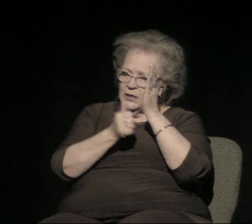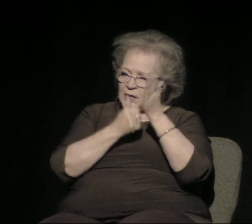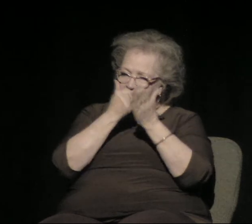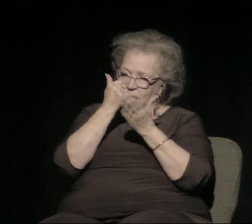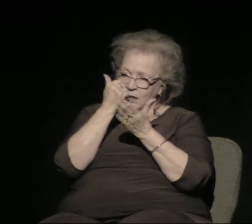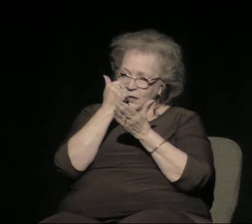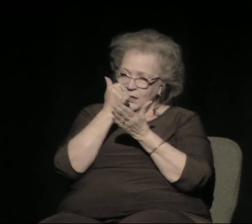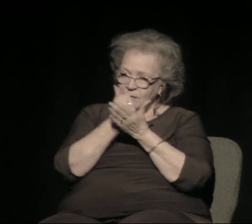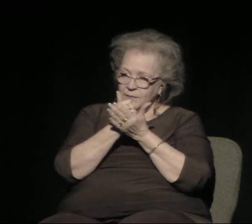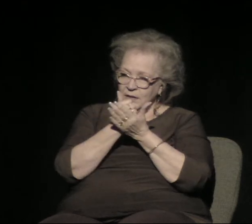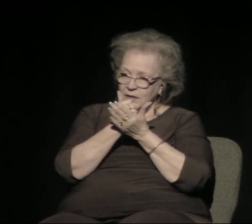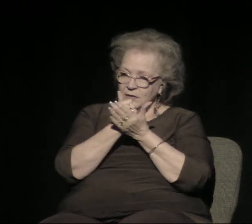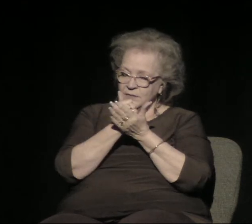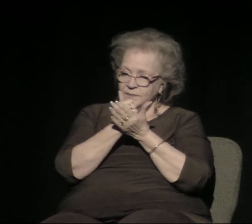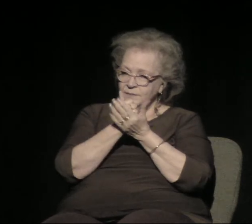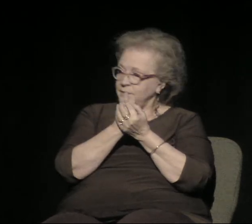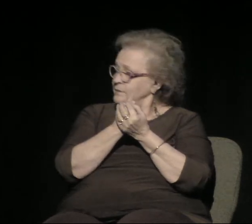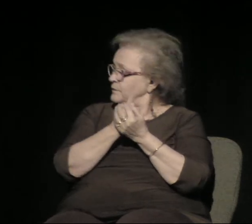Amen.